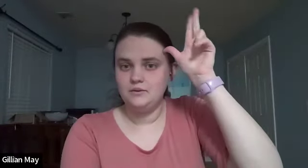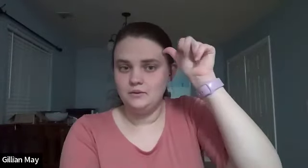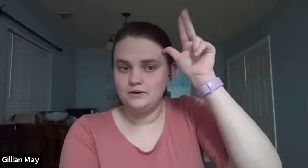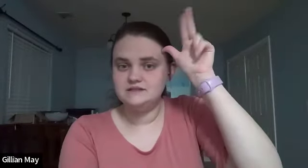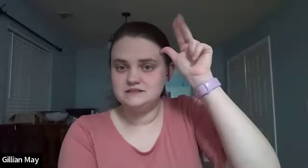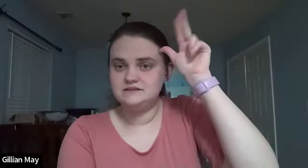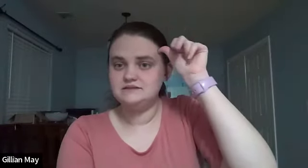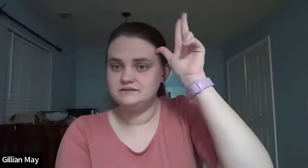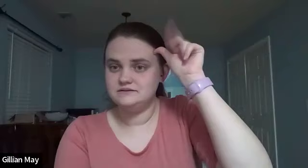horse,